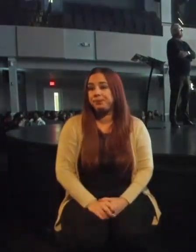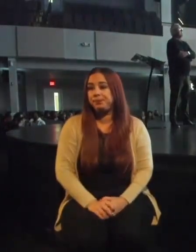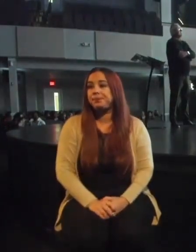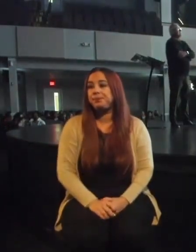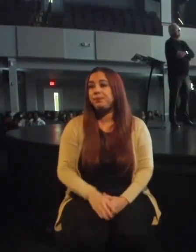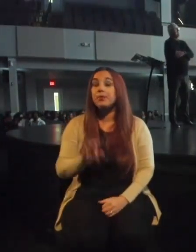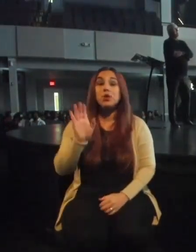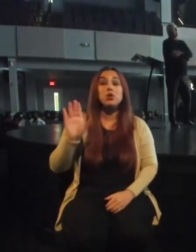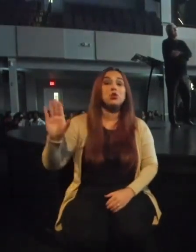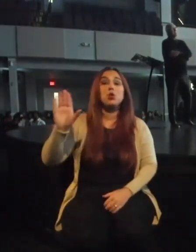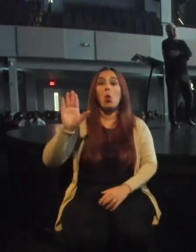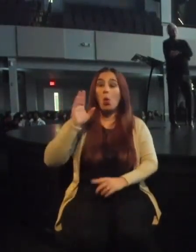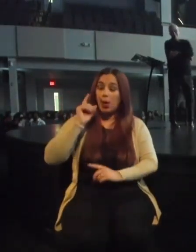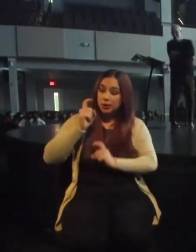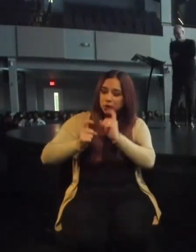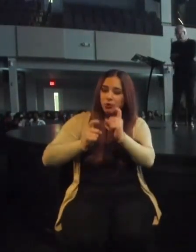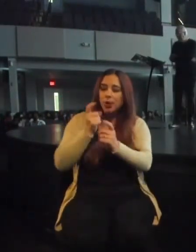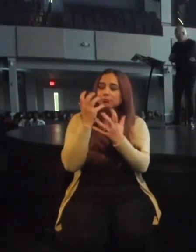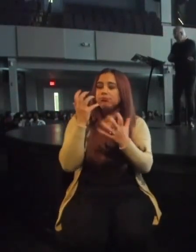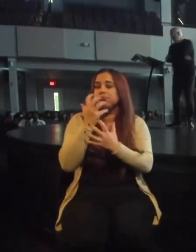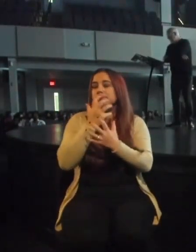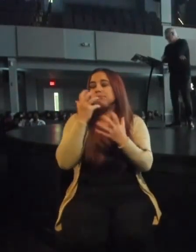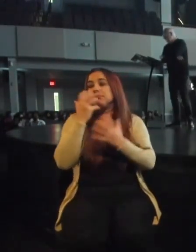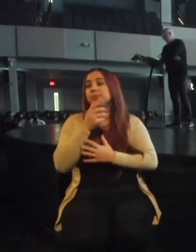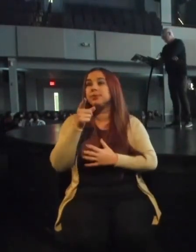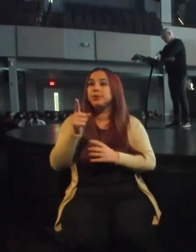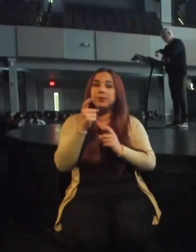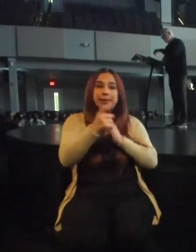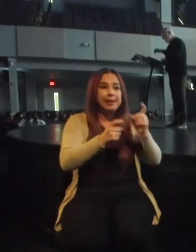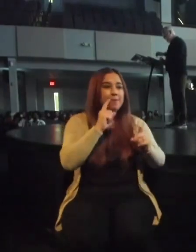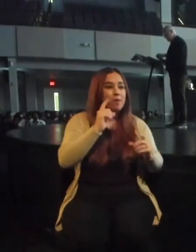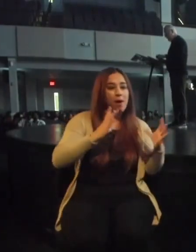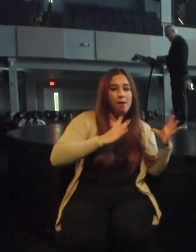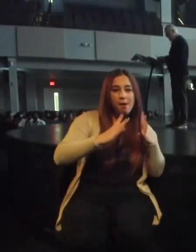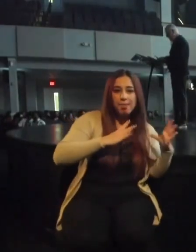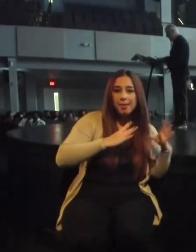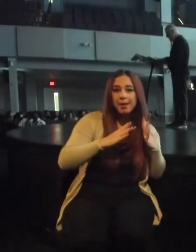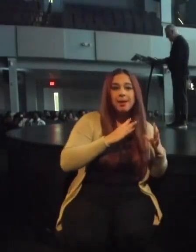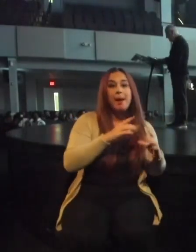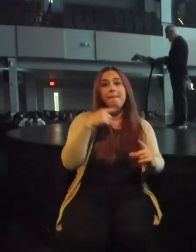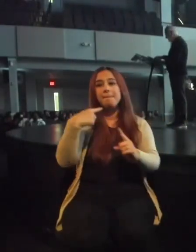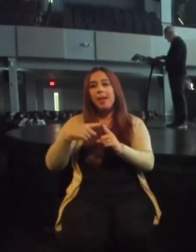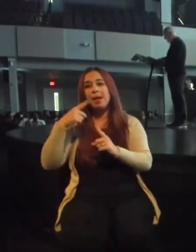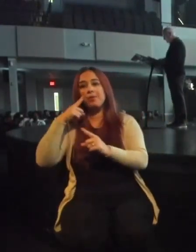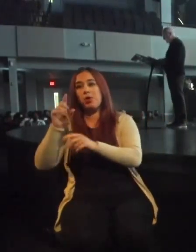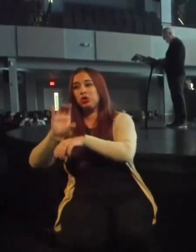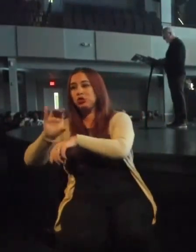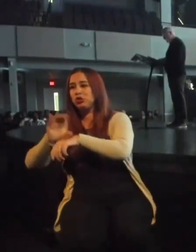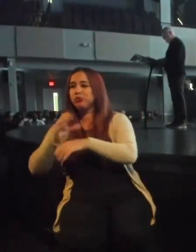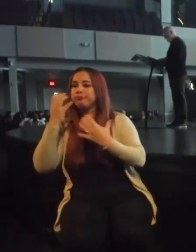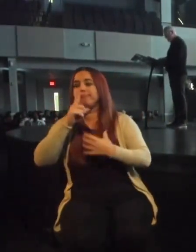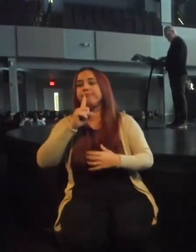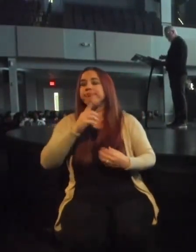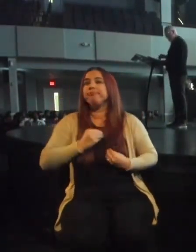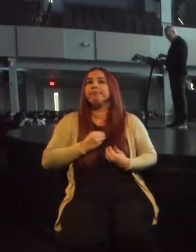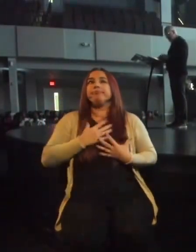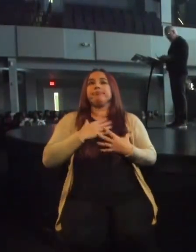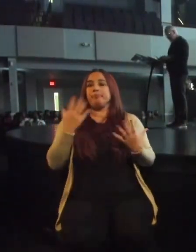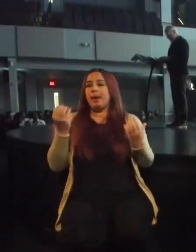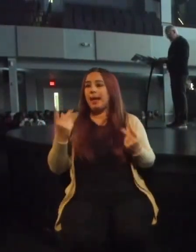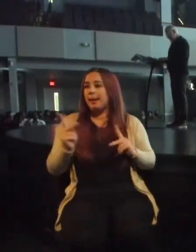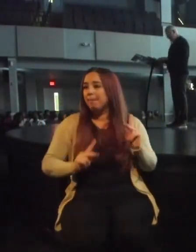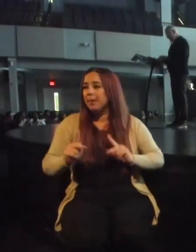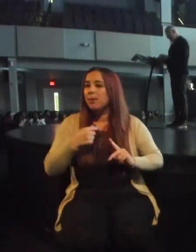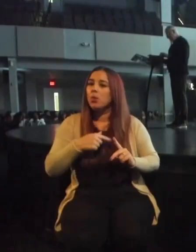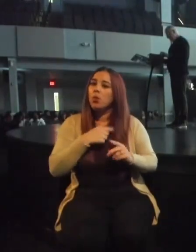Your generosity is staggering. Between you giving to the holiday outreaches and your giving to Redeemer, you have touched so many lives. And we want to invite you to